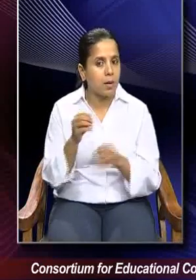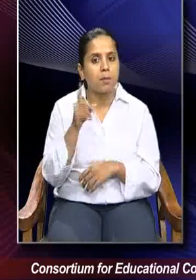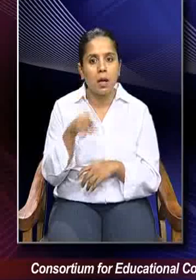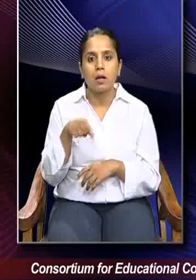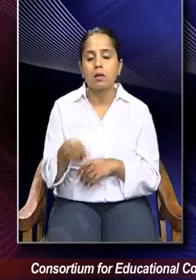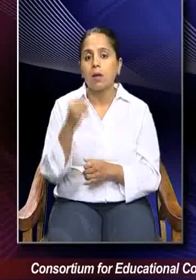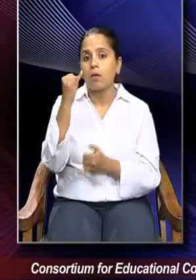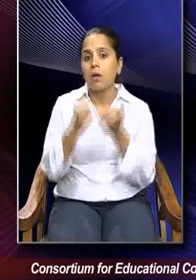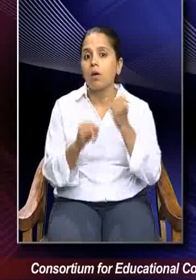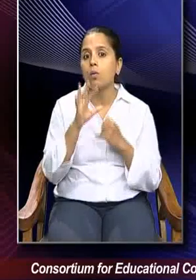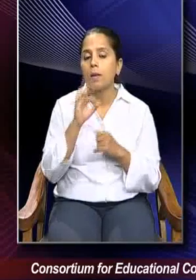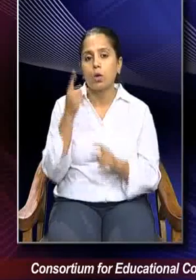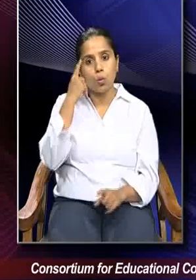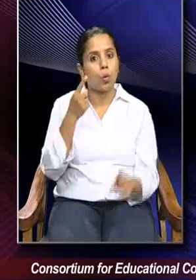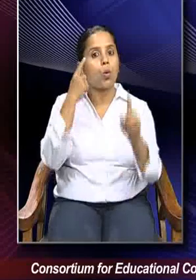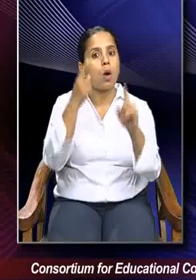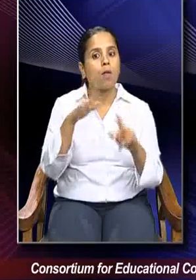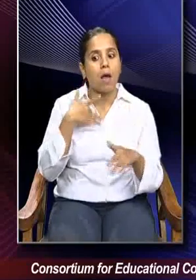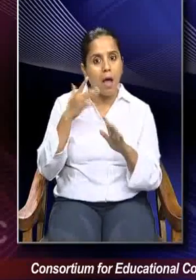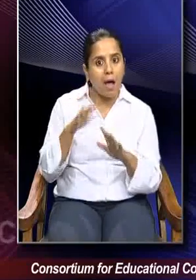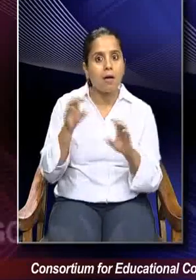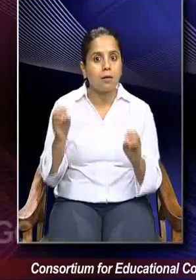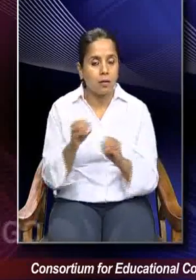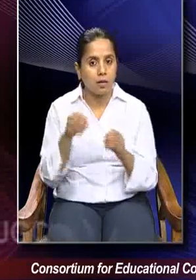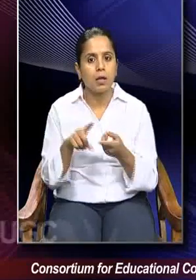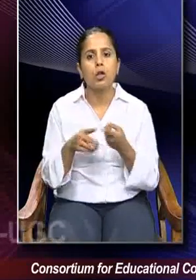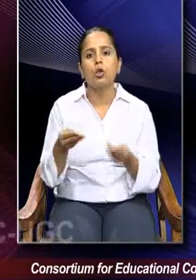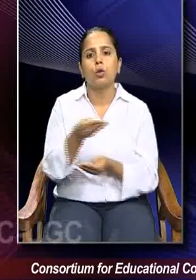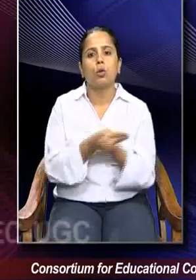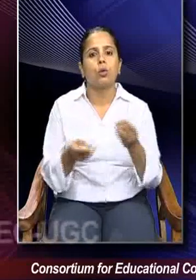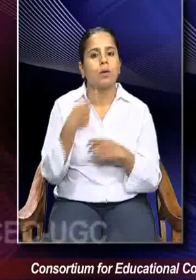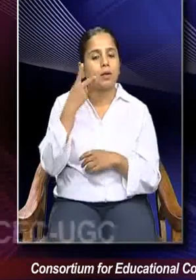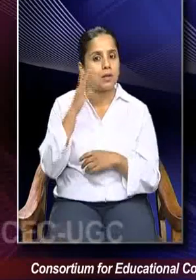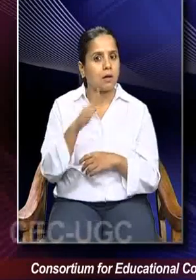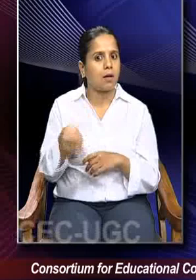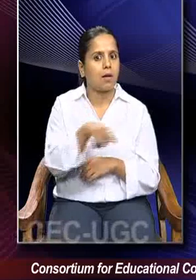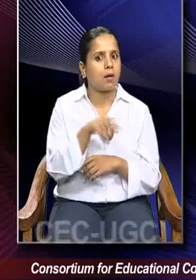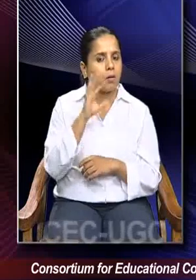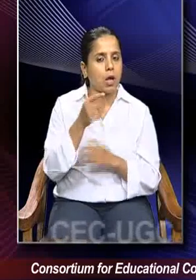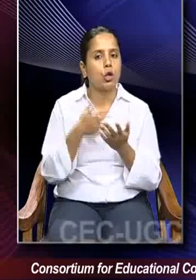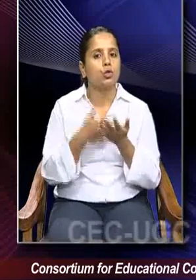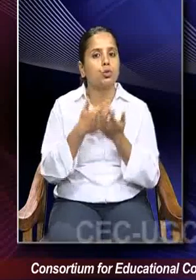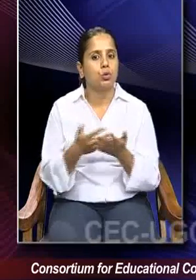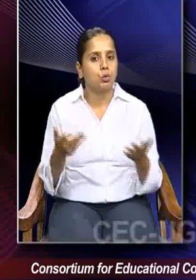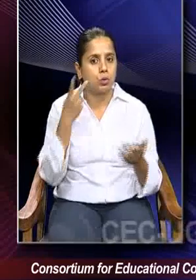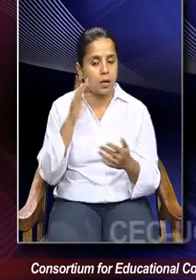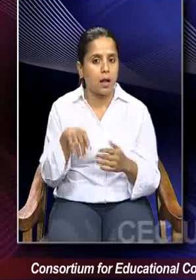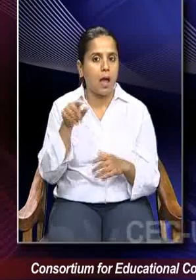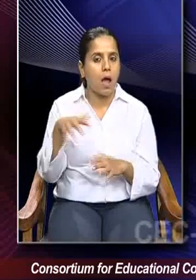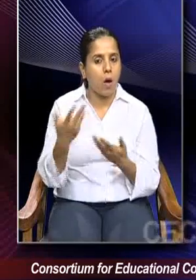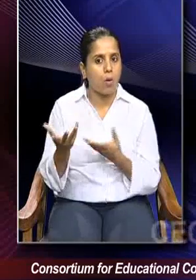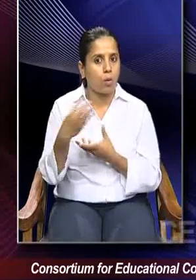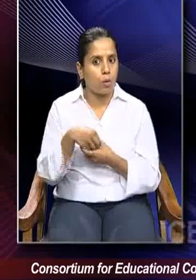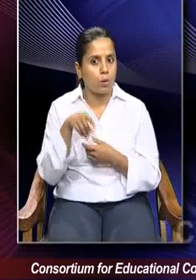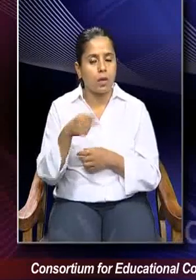ends of the goals are radical. In economics, we consider means as the resources and the inputs which